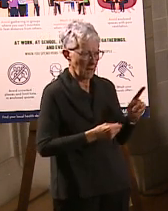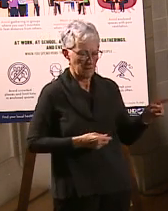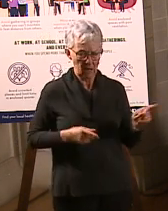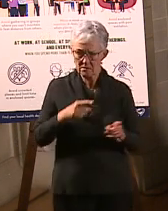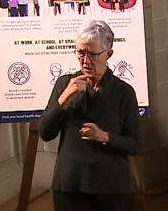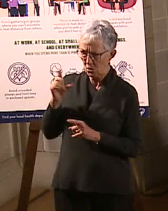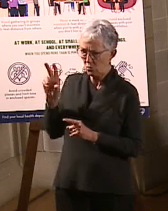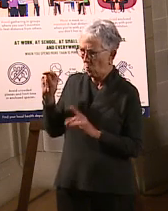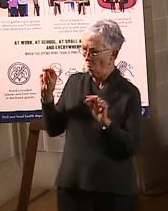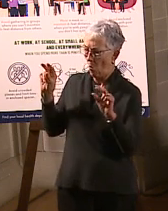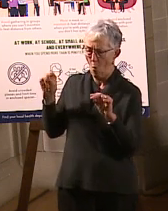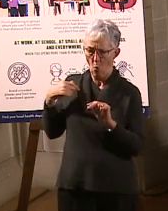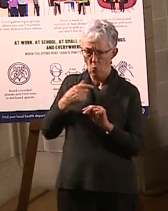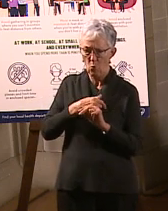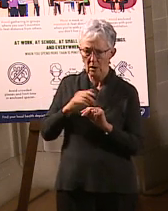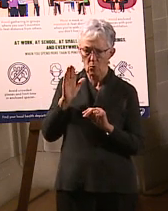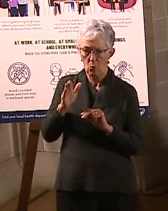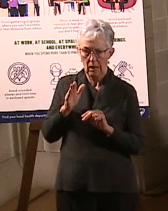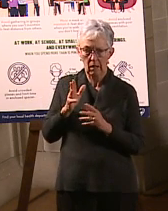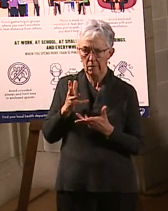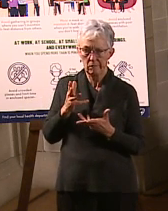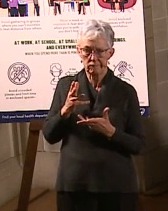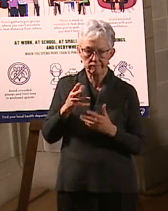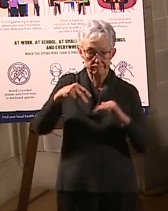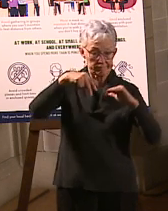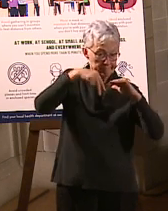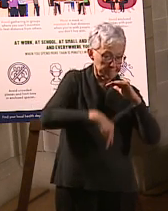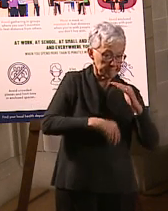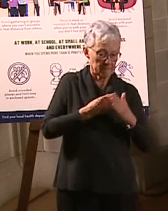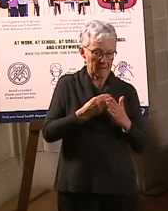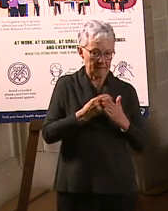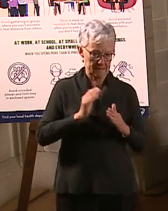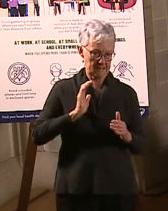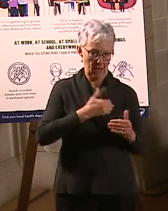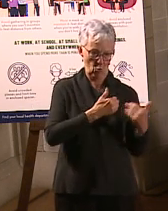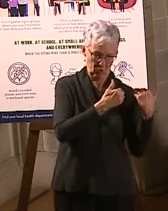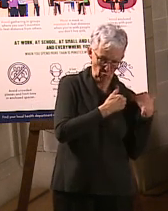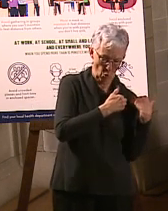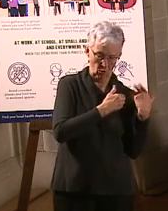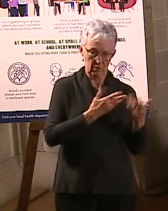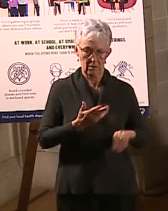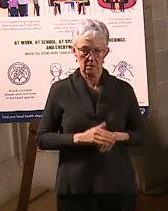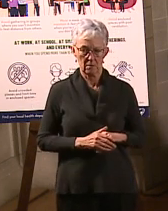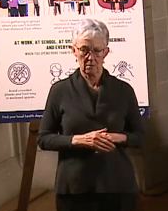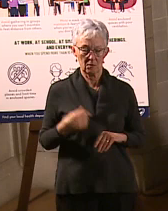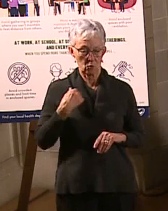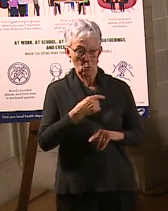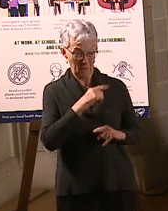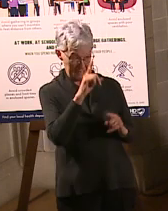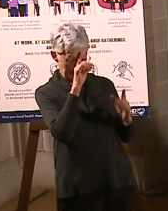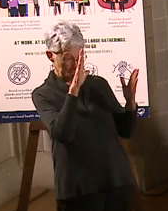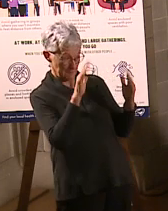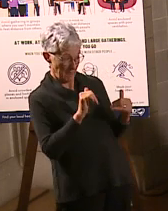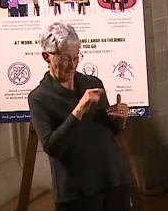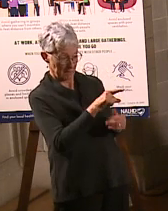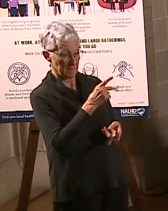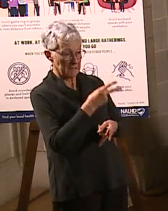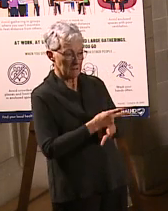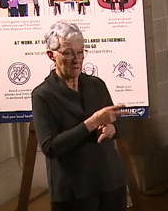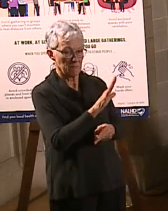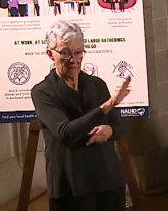under control, we'll eat the cost of that. So you expect people to be able to live up to their word, and in this case, they didn't, and of course,